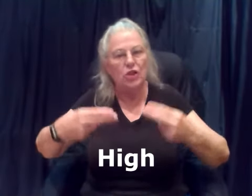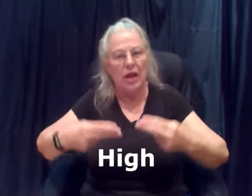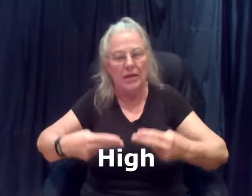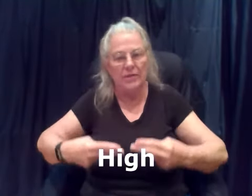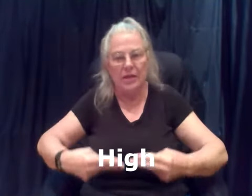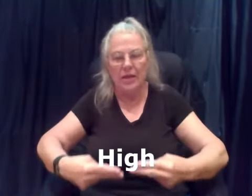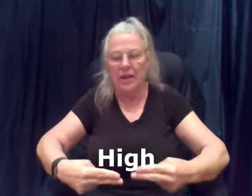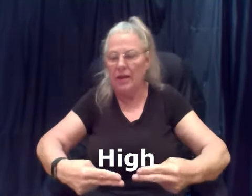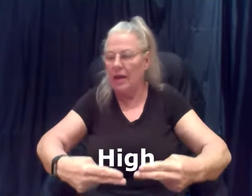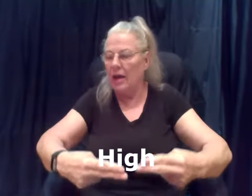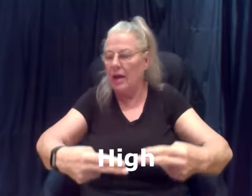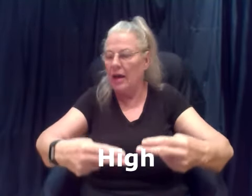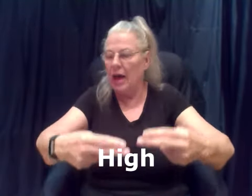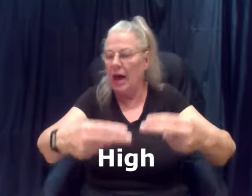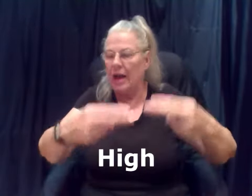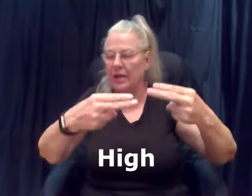hands. Highest.